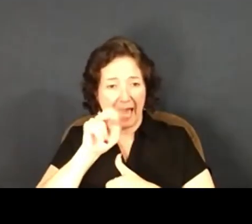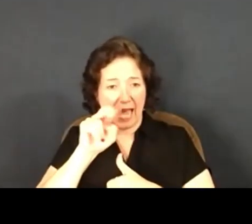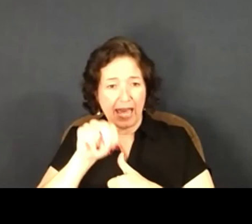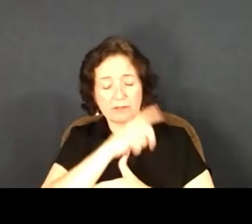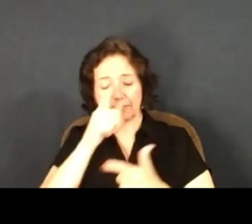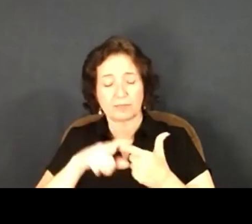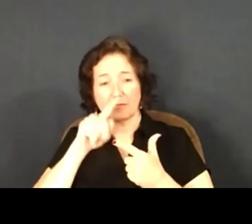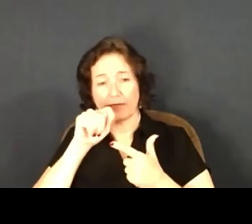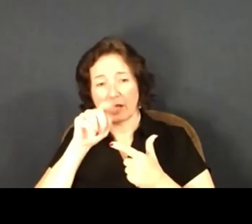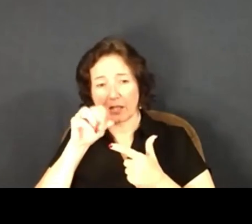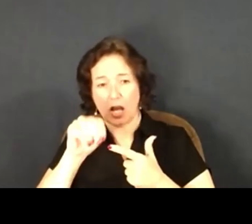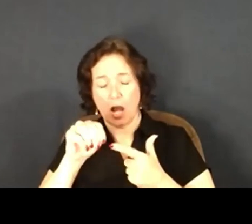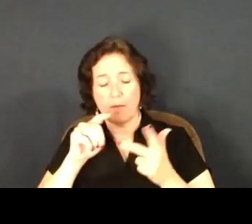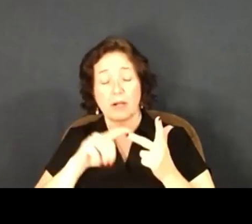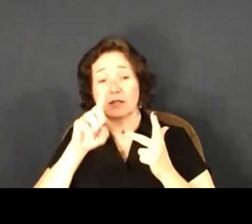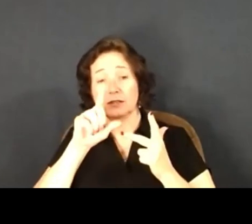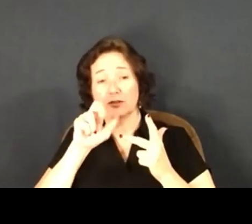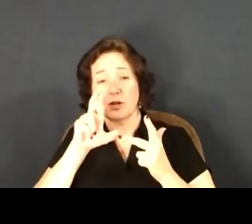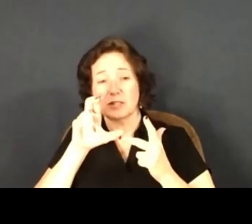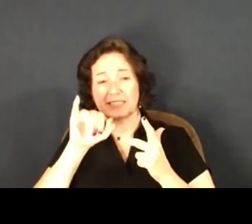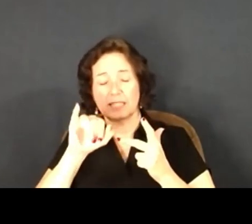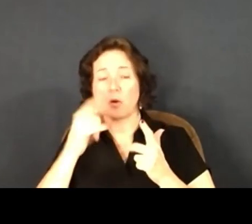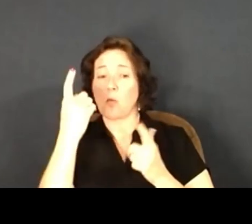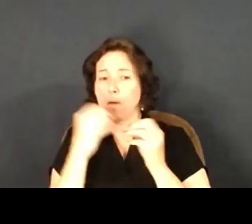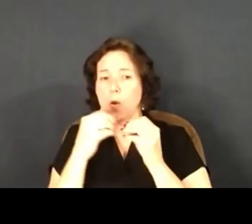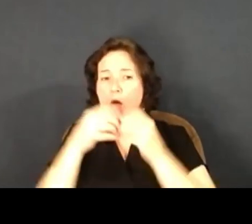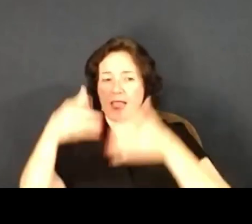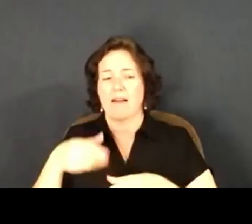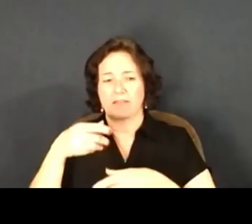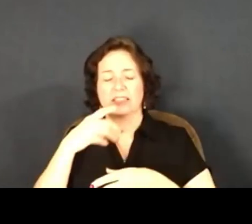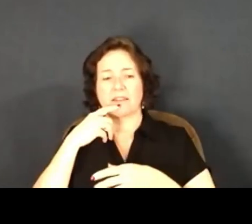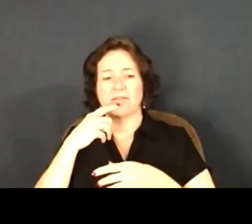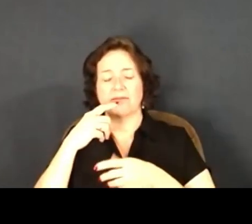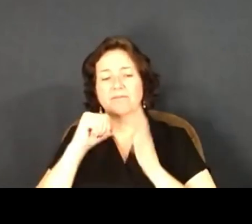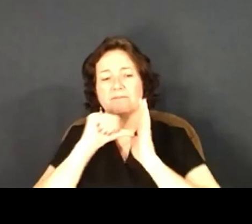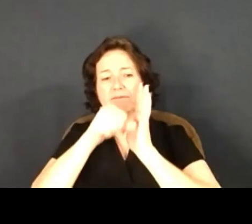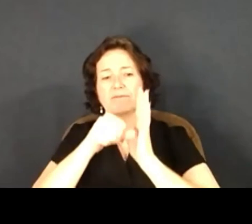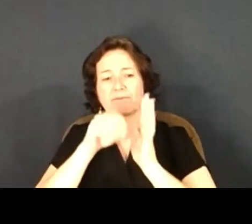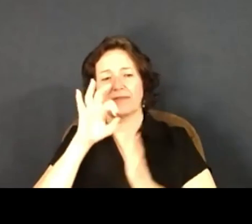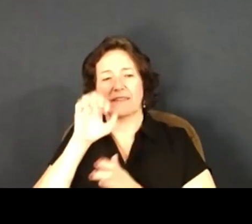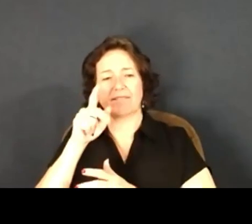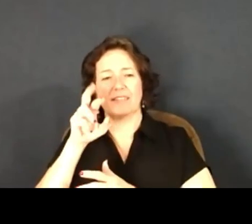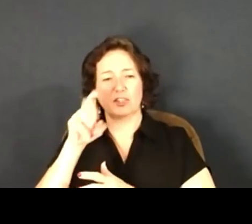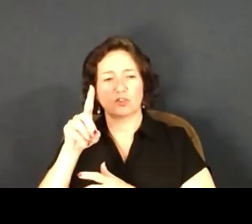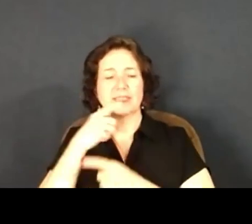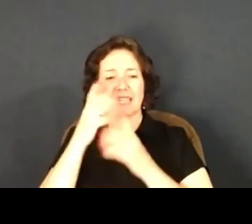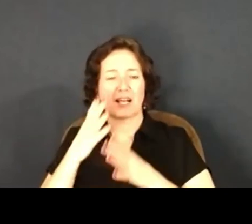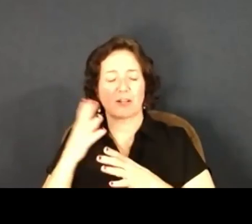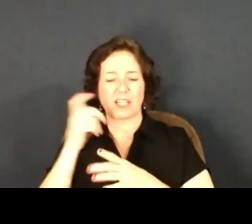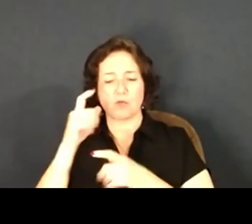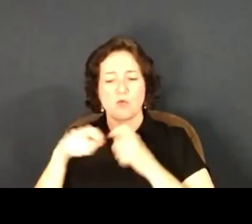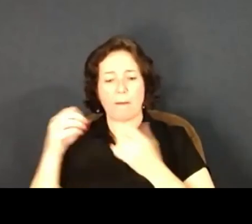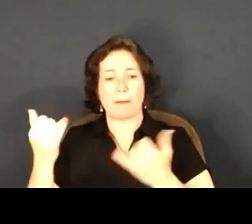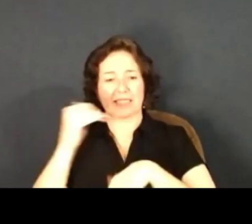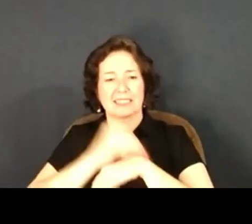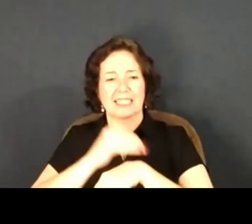Darci. And we have one more teller tonight. It's our featured teller. And he will wrap up this first night of the Tejas